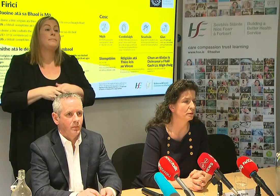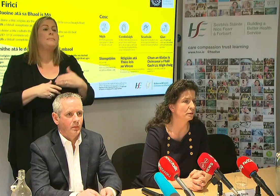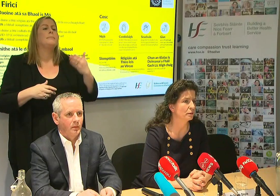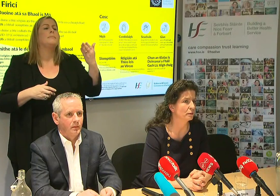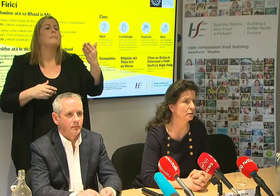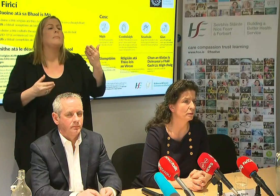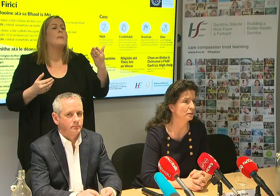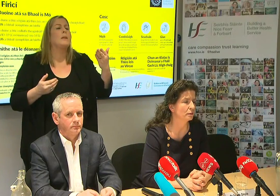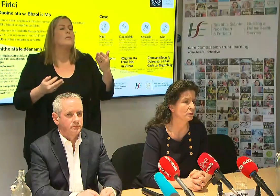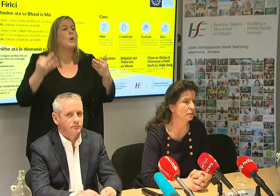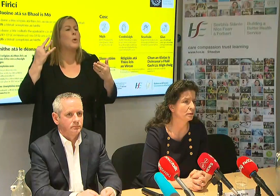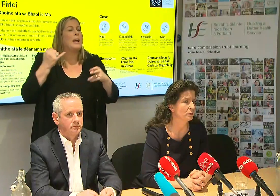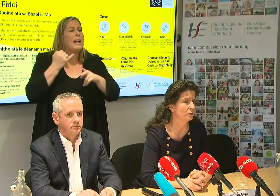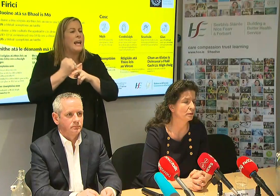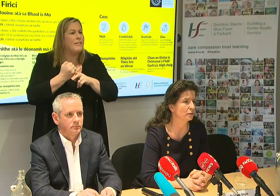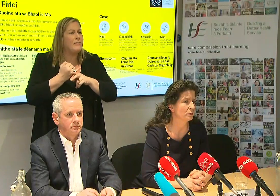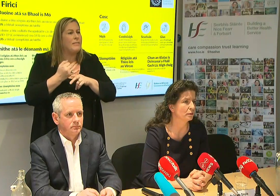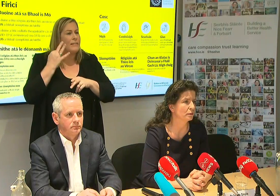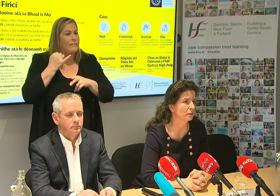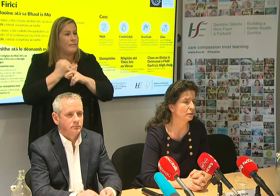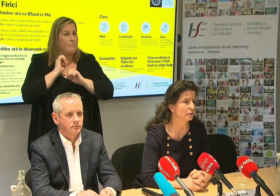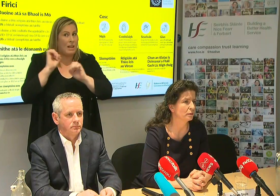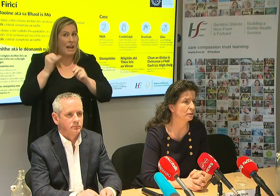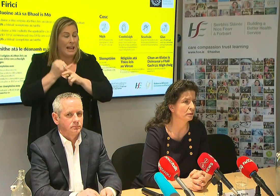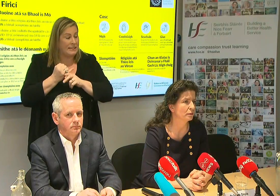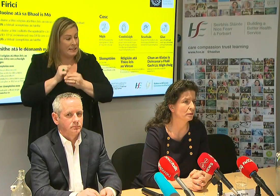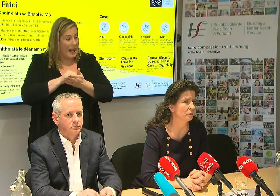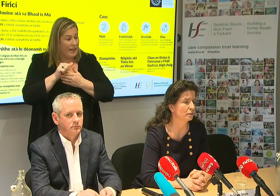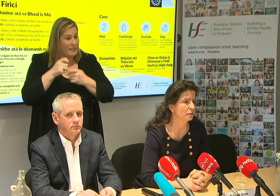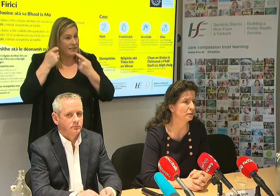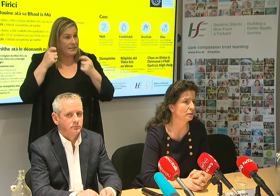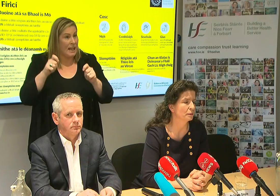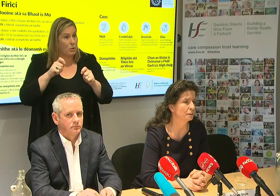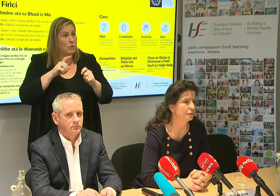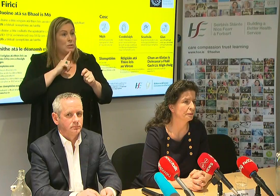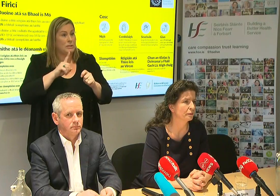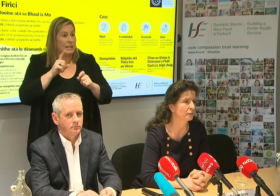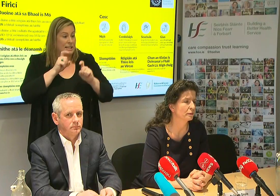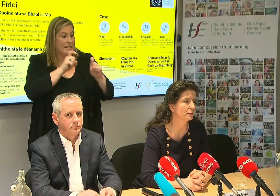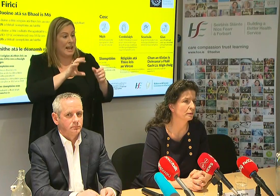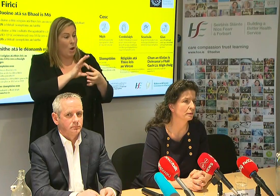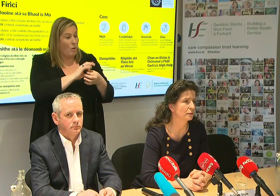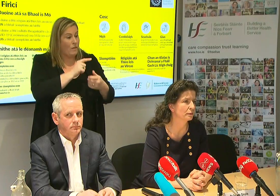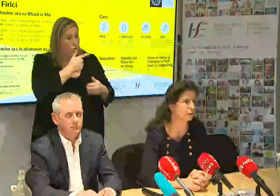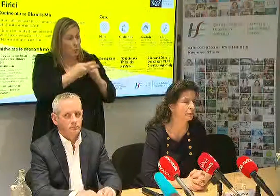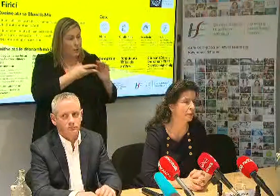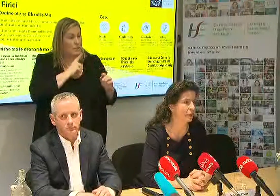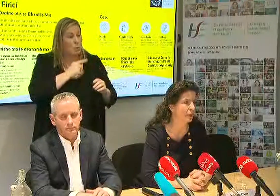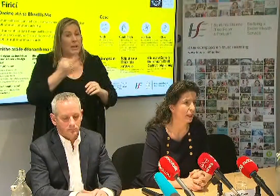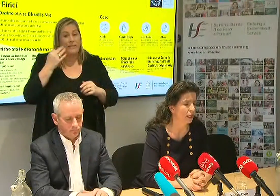If they come from, if they've been in 11 towns, they stay at home for 2 weeks. But if they're in the other parts of Northern Michigan, that is